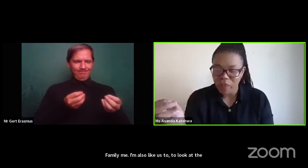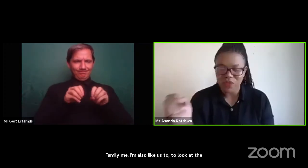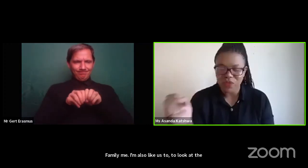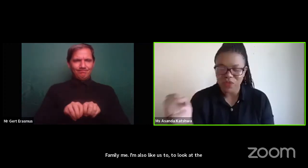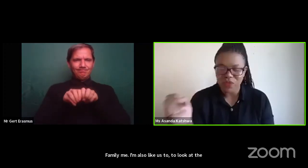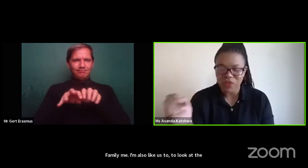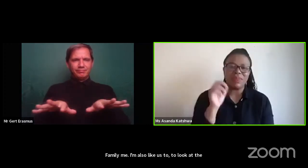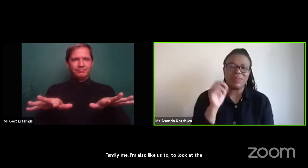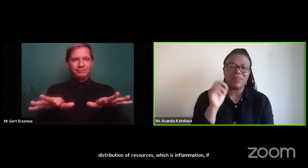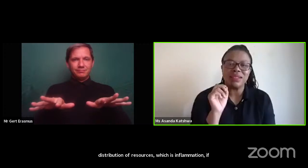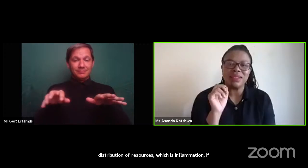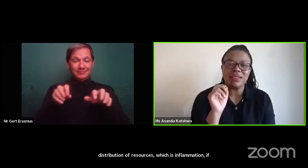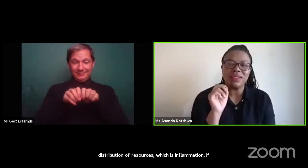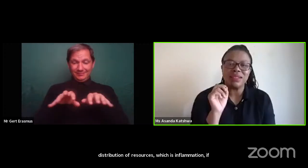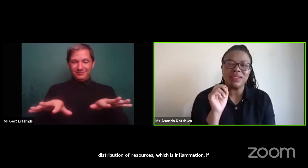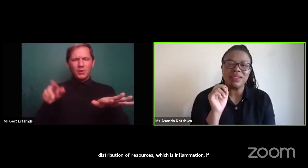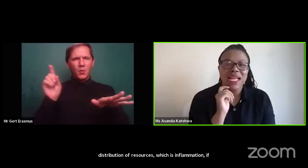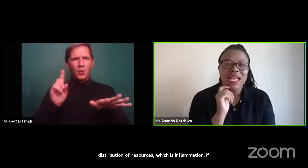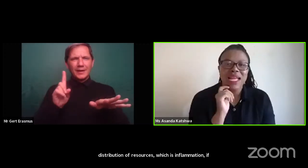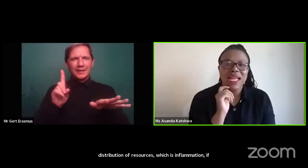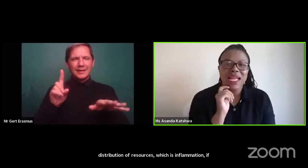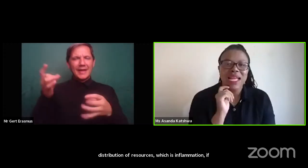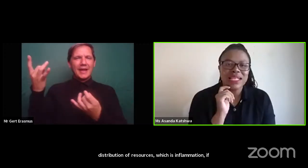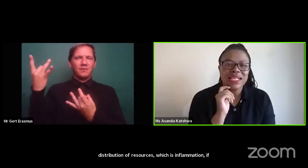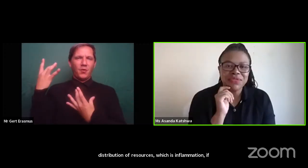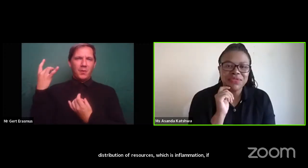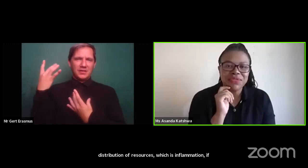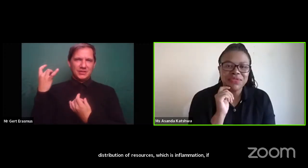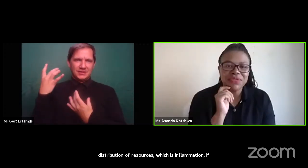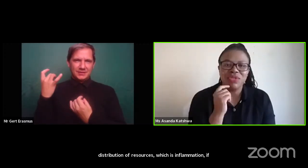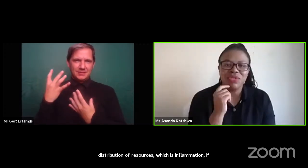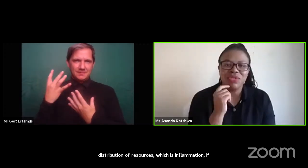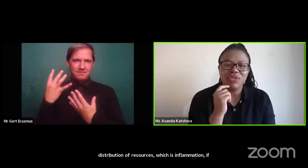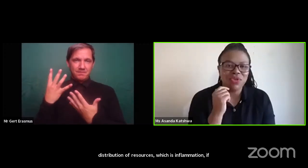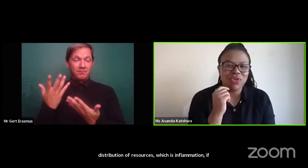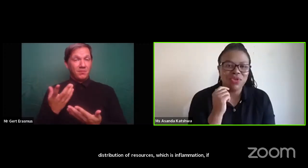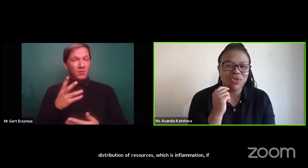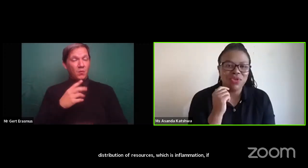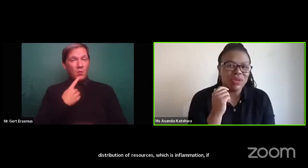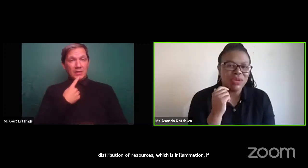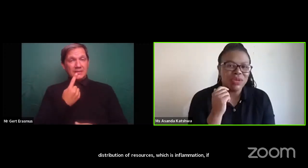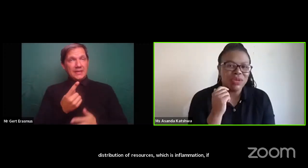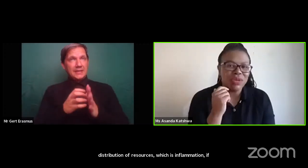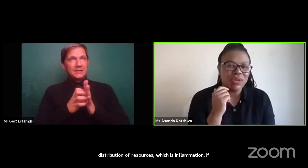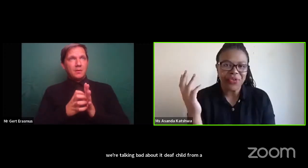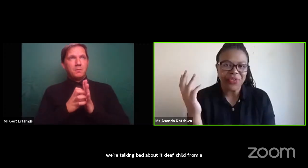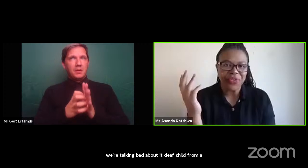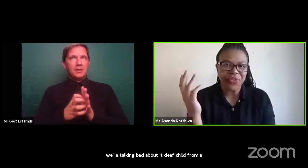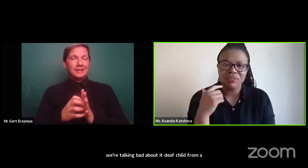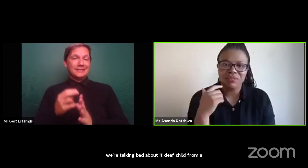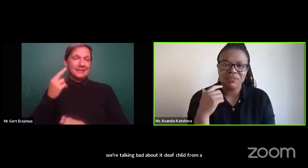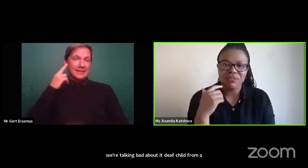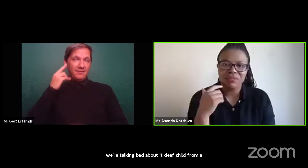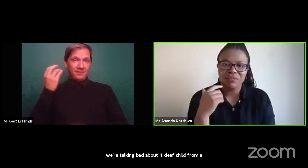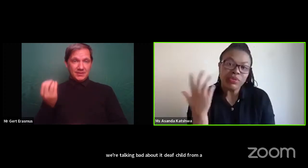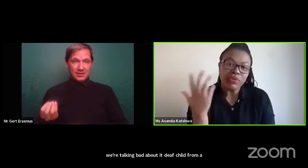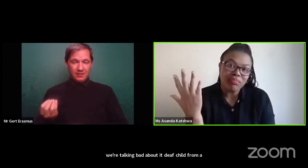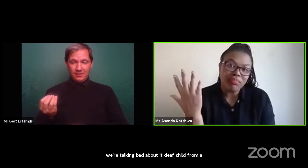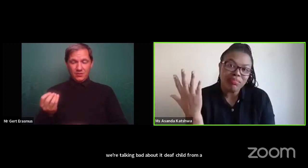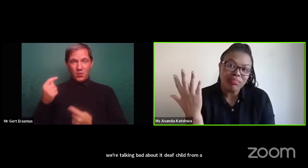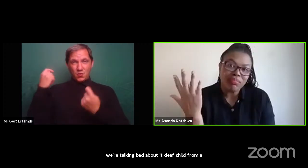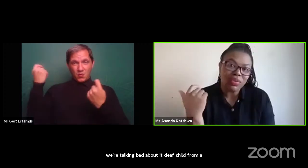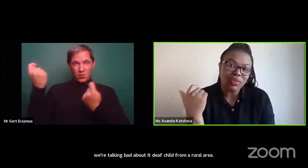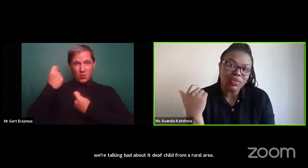is information. If we are talking about a deaf child from a rural area,